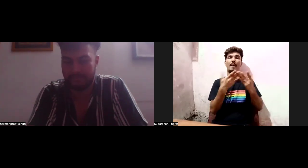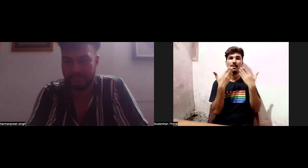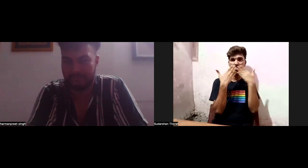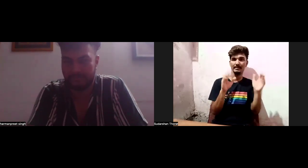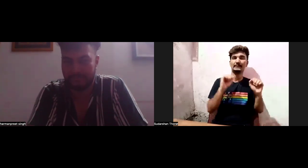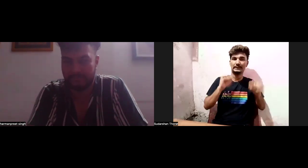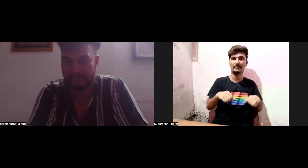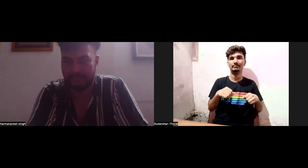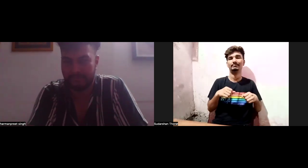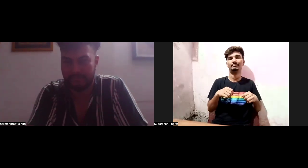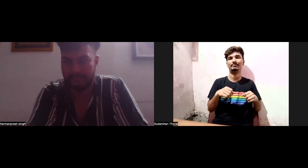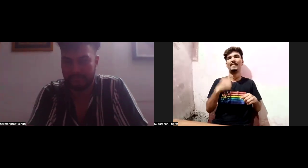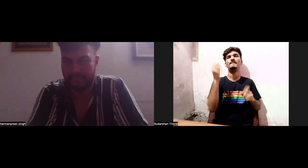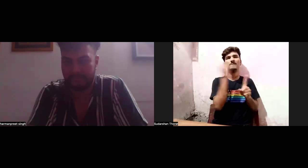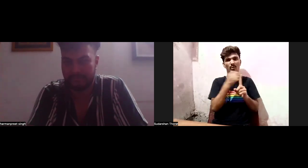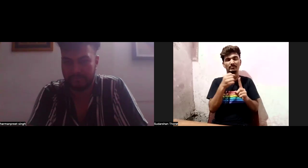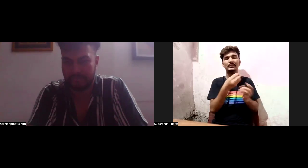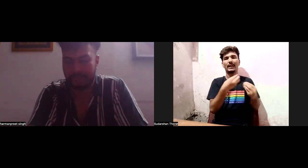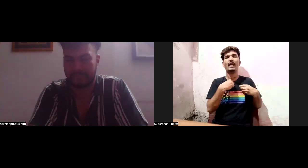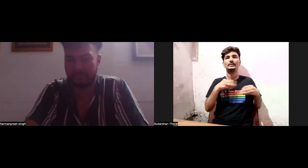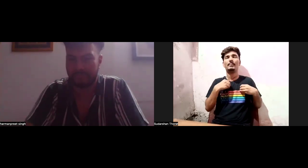to the family members.